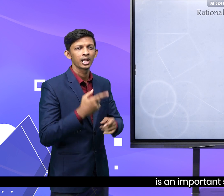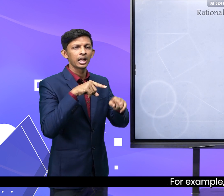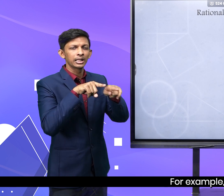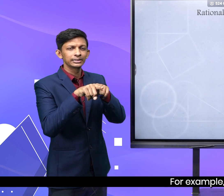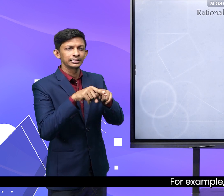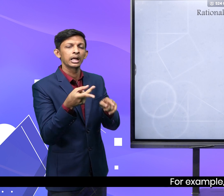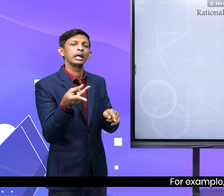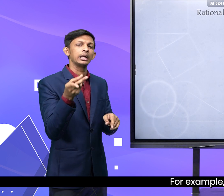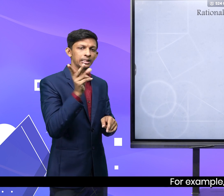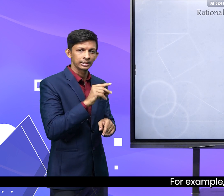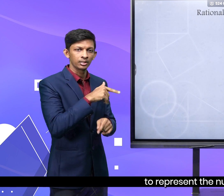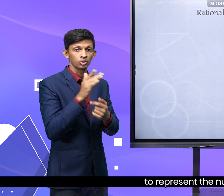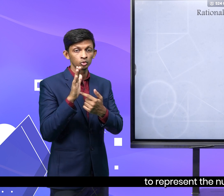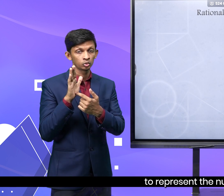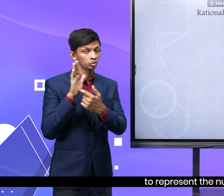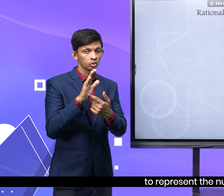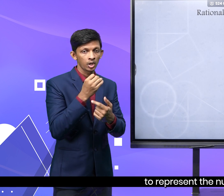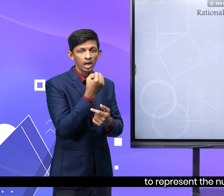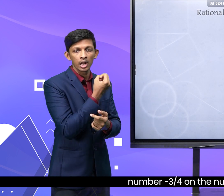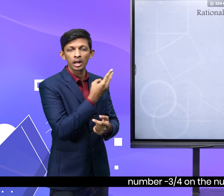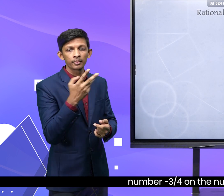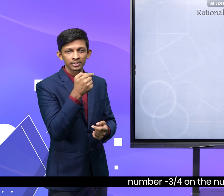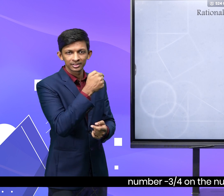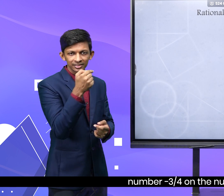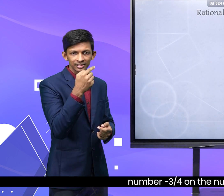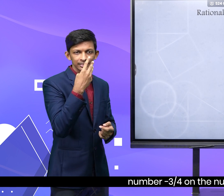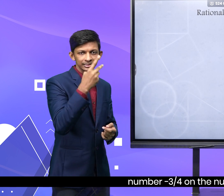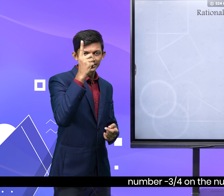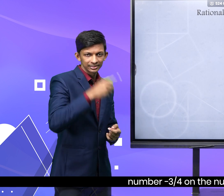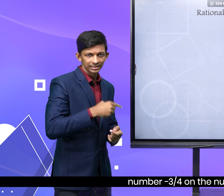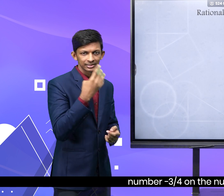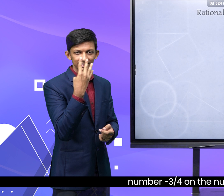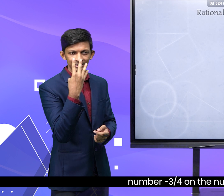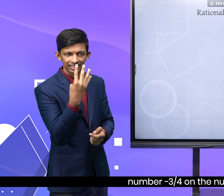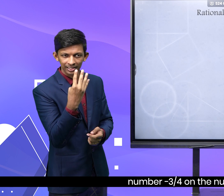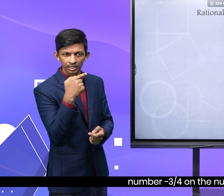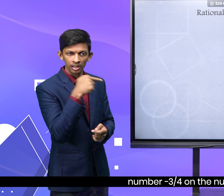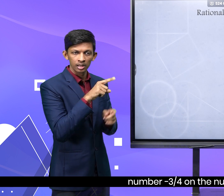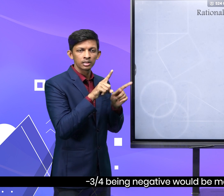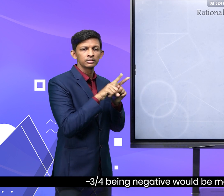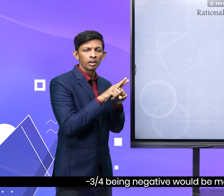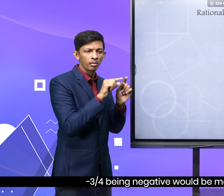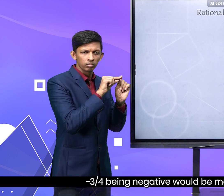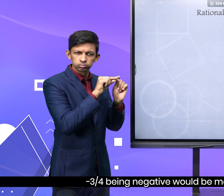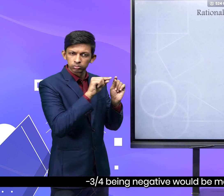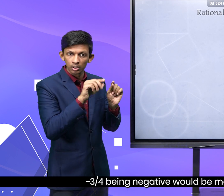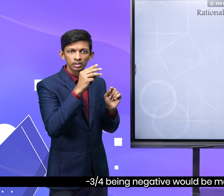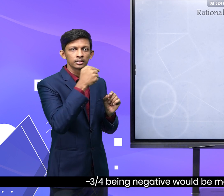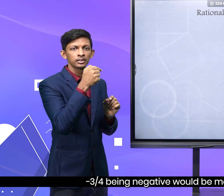For example, to represent the number minus 3 by 4 on the number line, minus 3 by 4 being